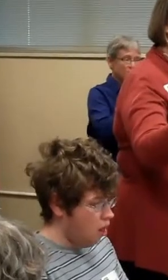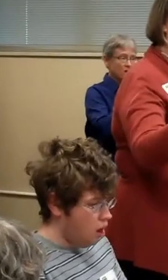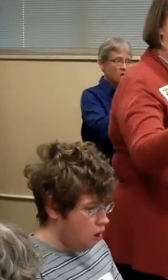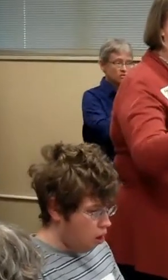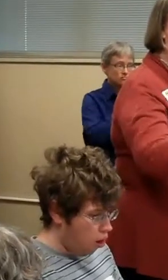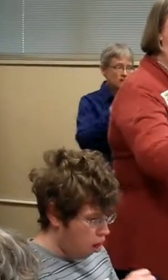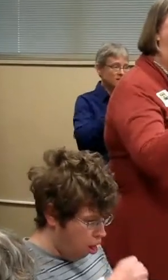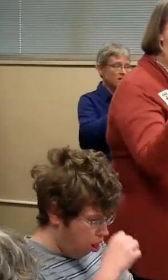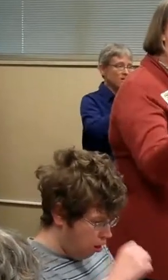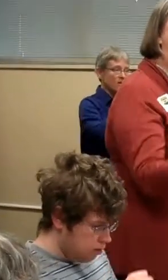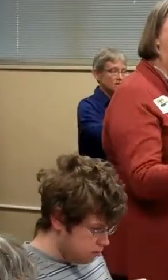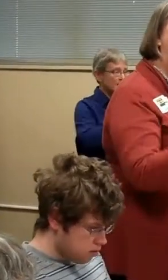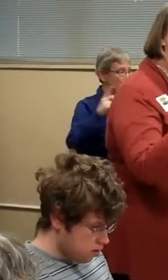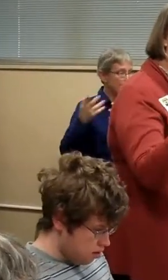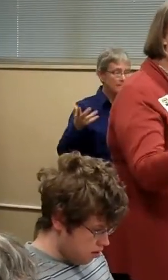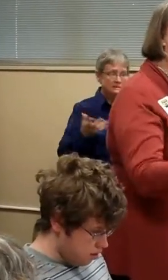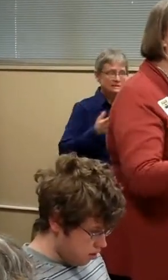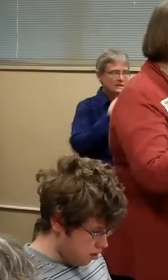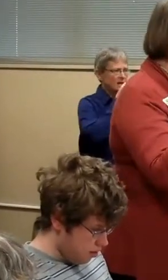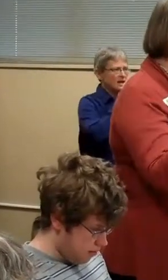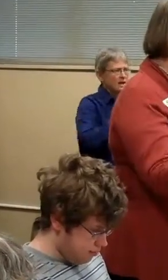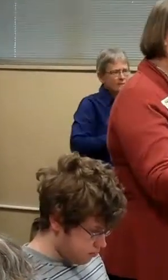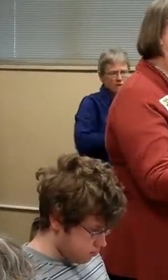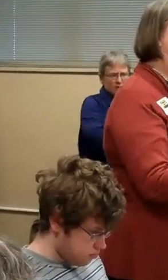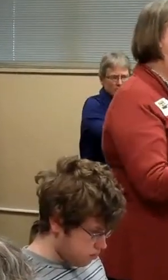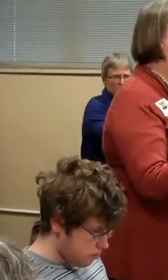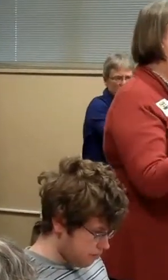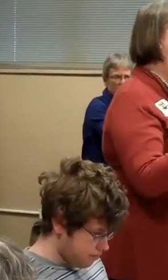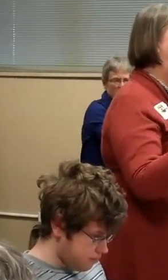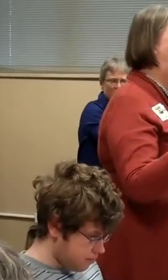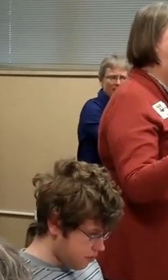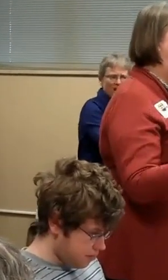of the departments. So we've had a meeting every year just for special ed.